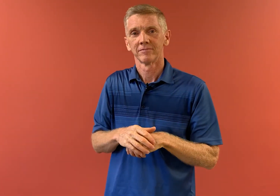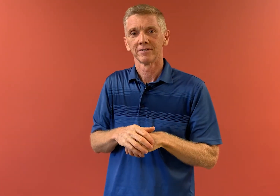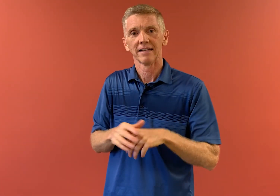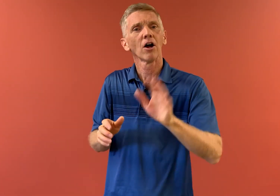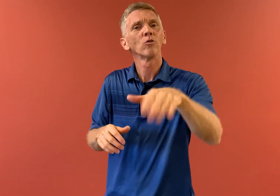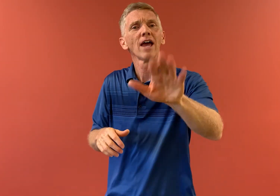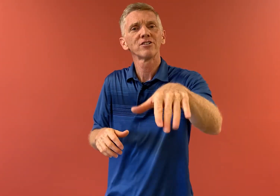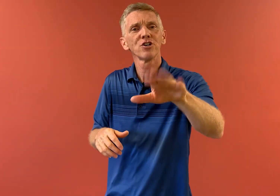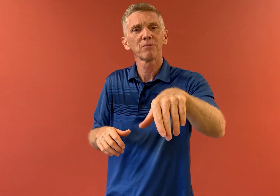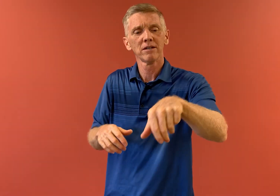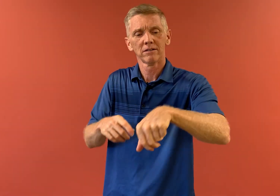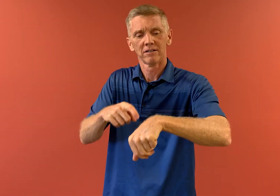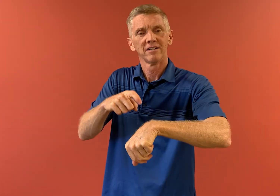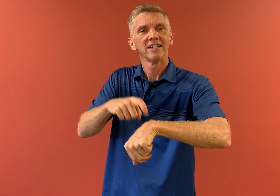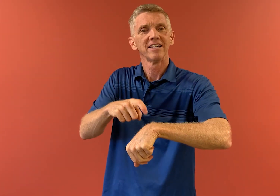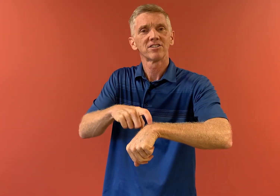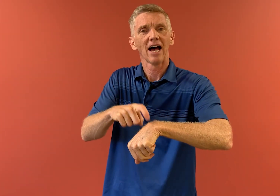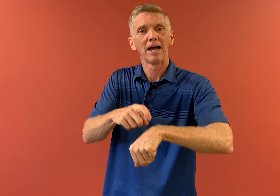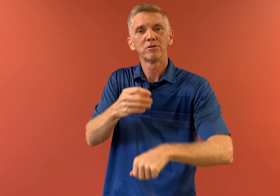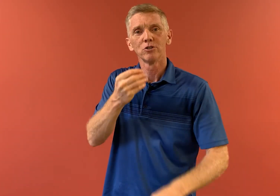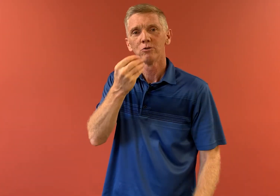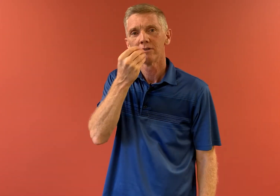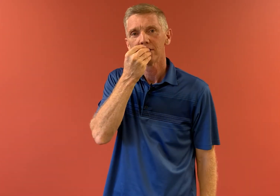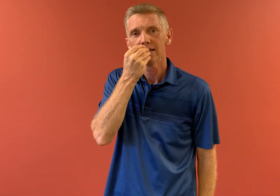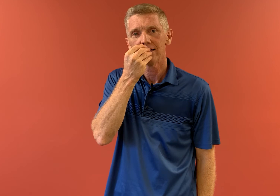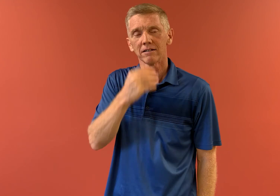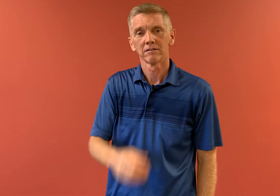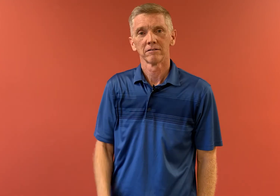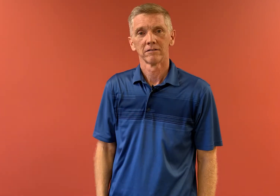Got that? Oh, hey, excuse me. It's time to eat.